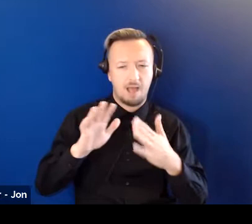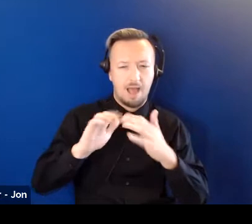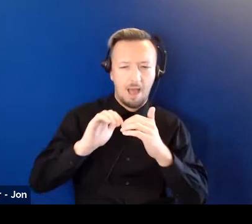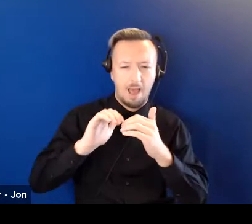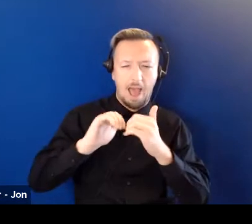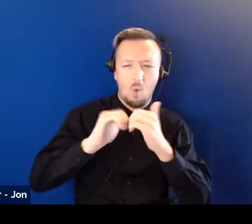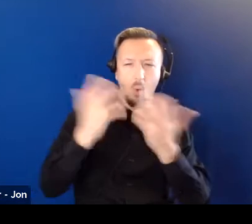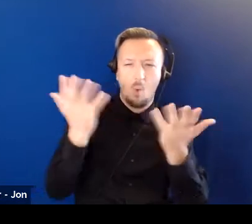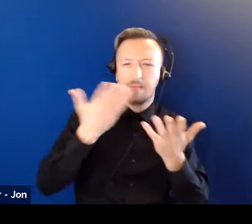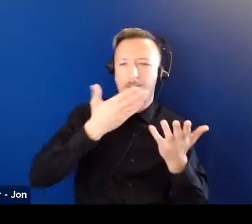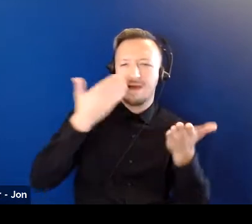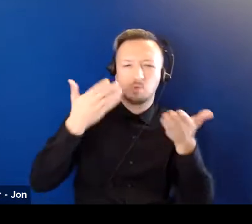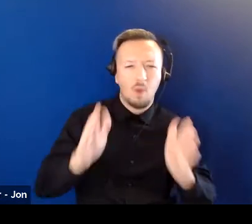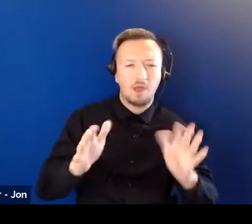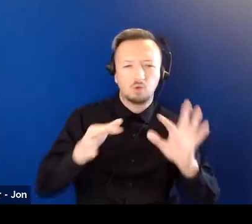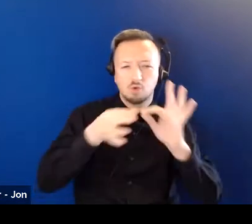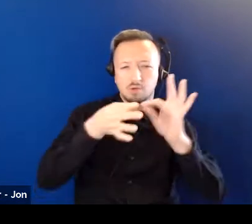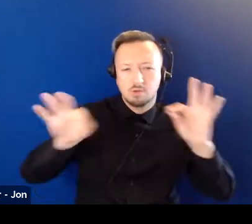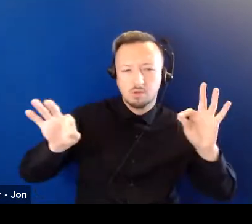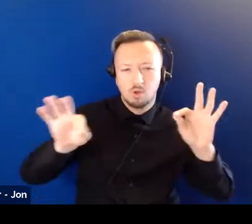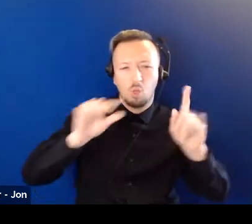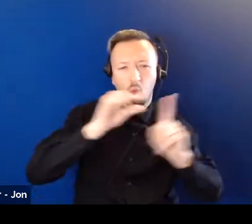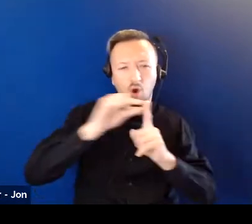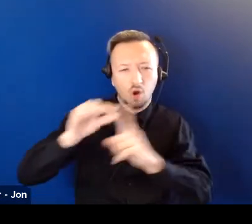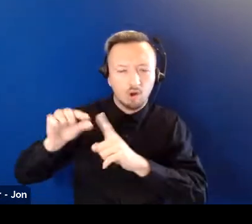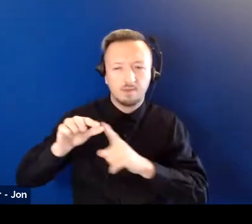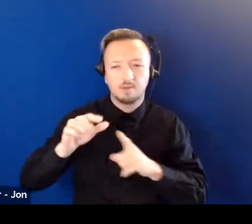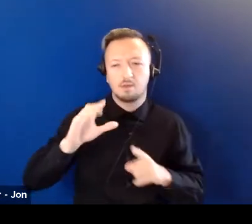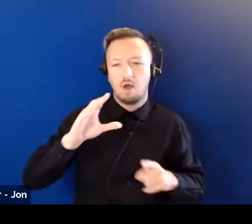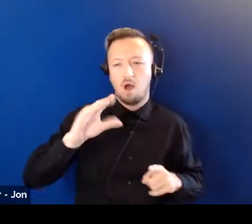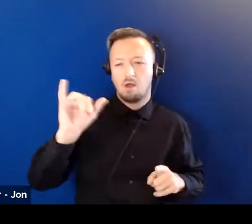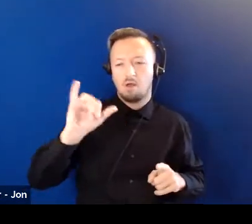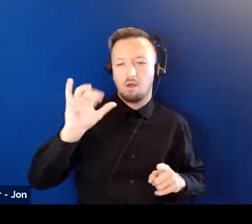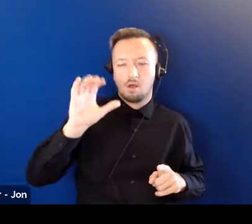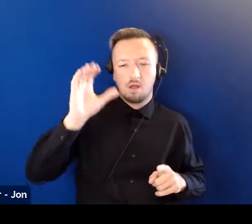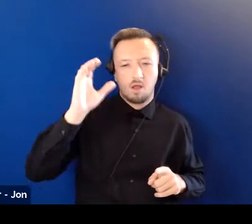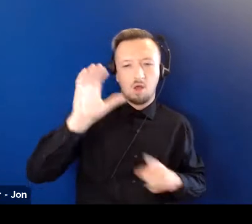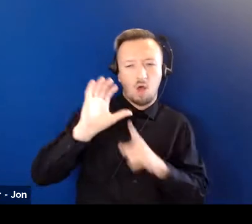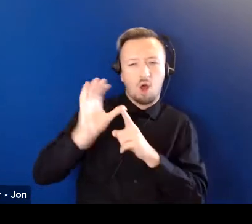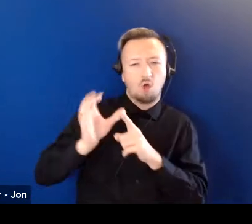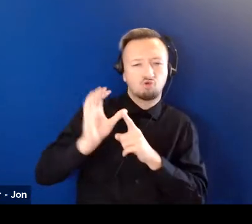word things, how to be culturally competent, how to